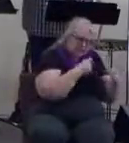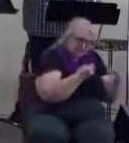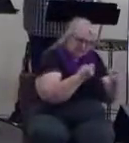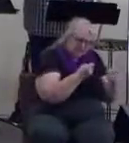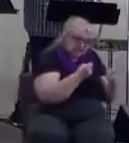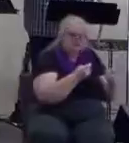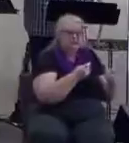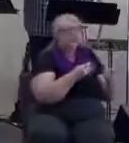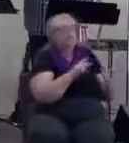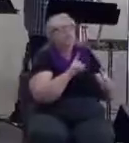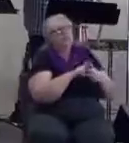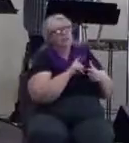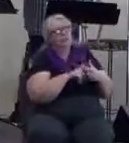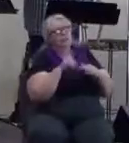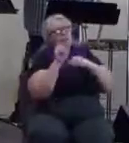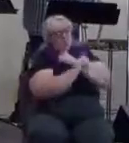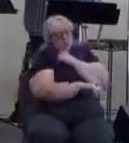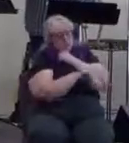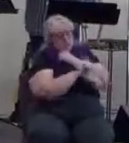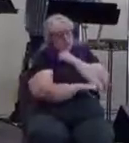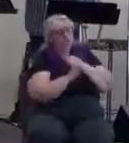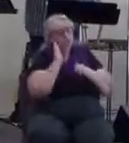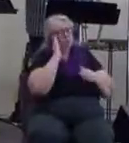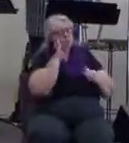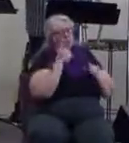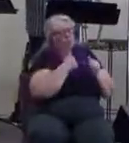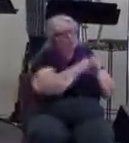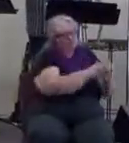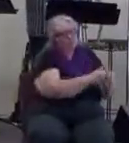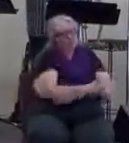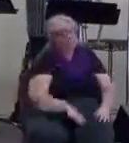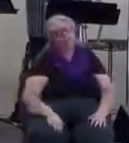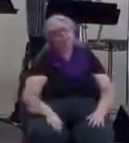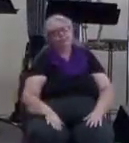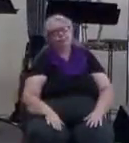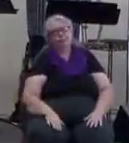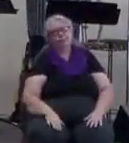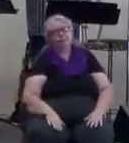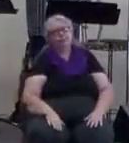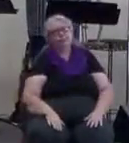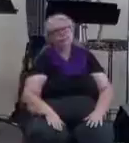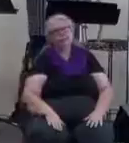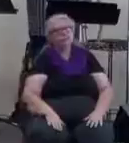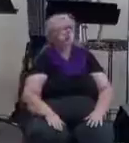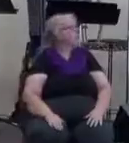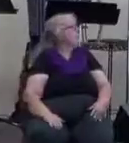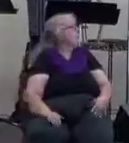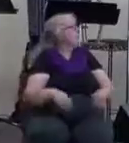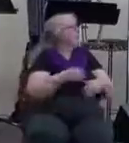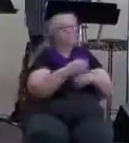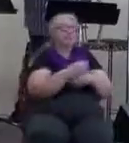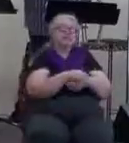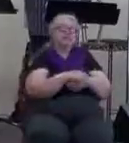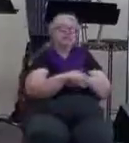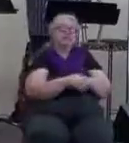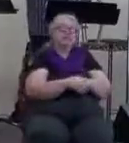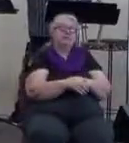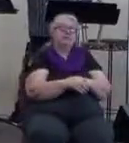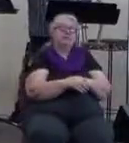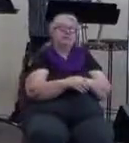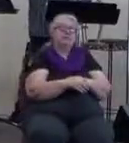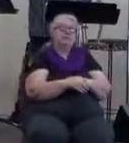follow. And it says, but God. He's got another influential man standing in